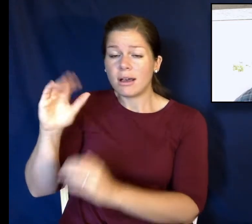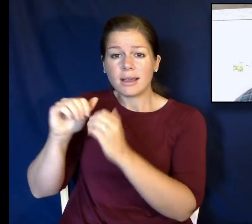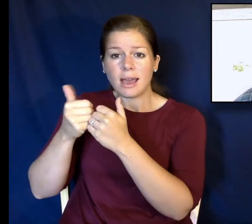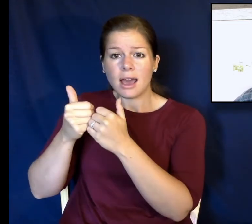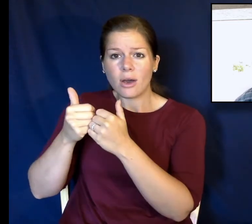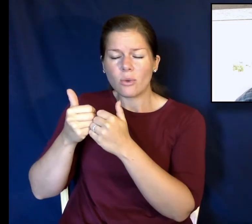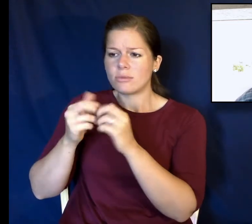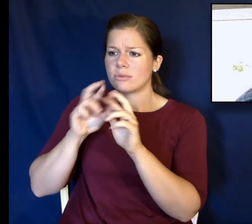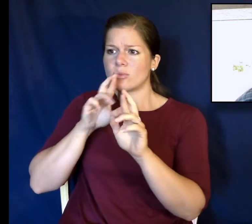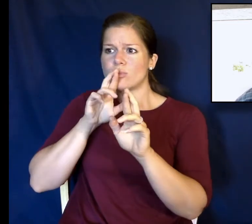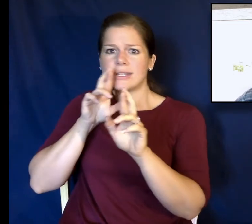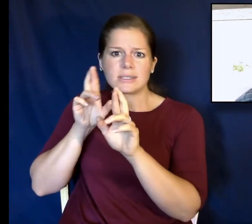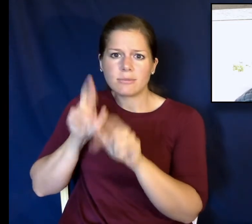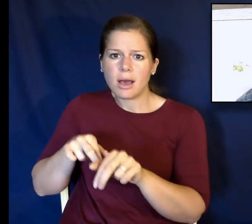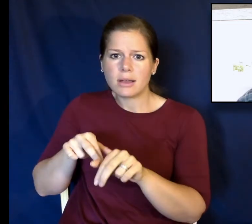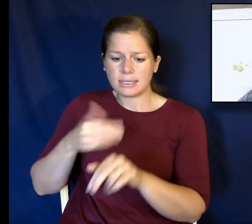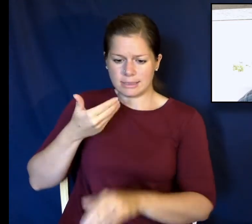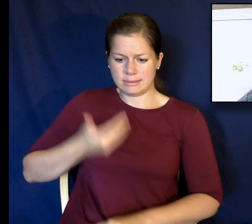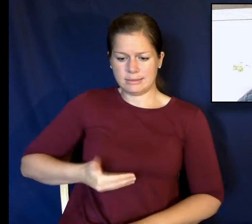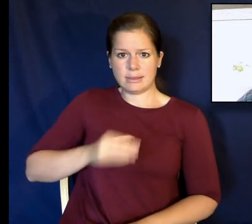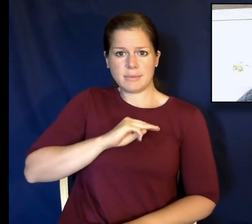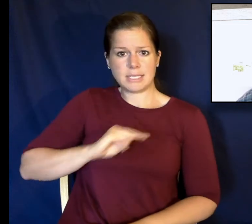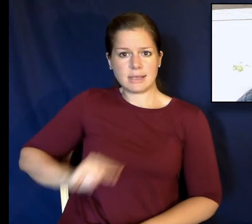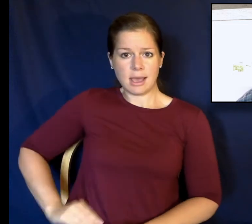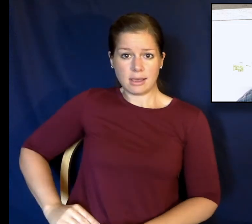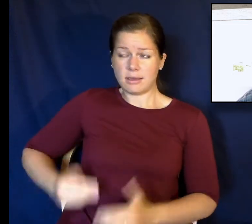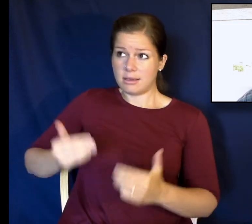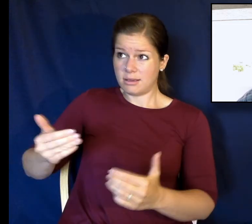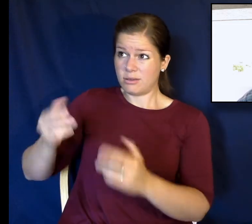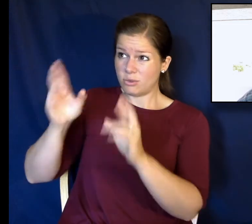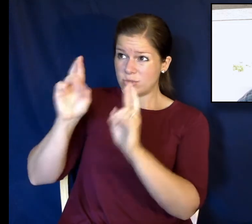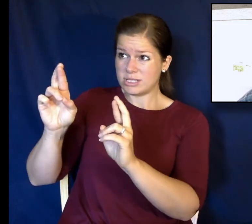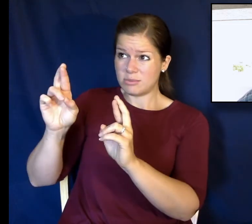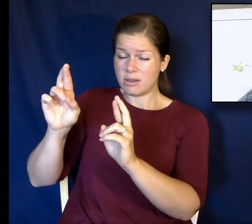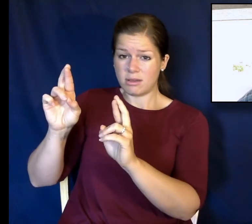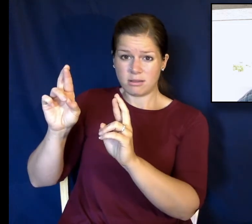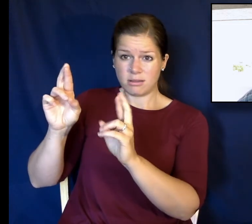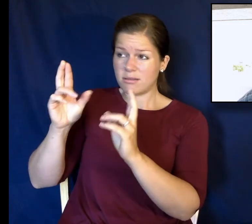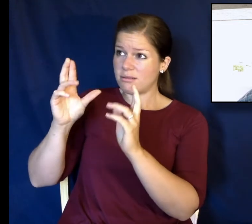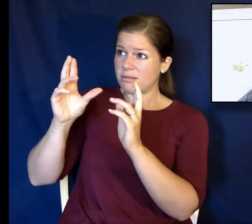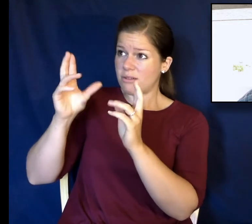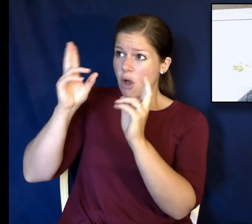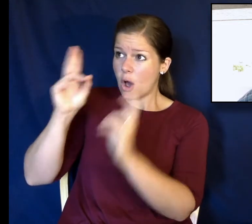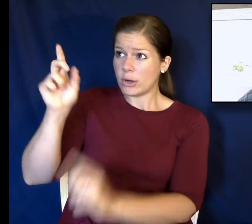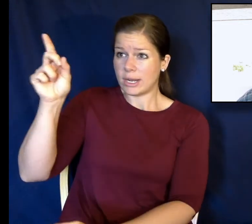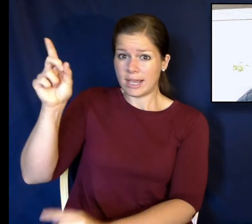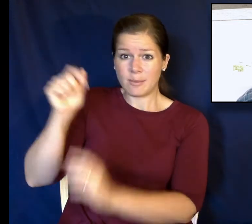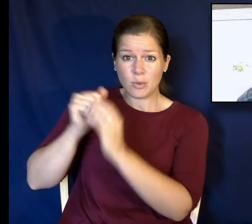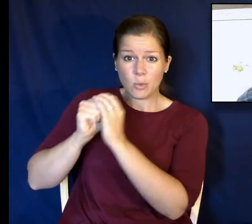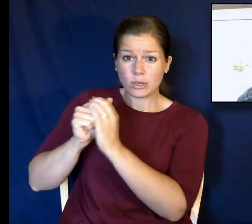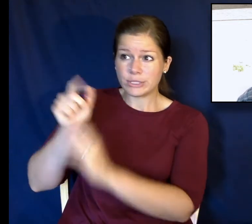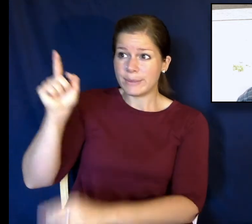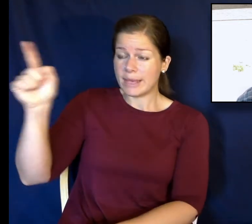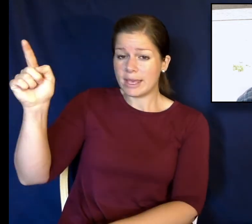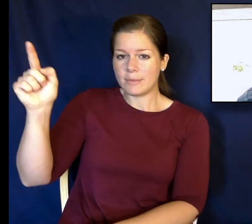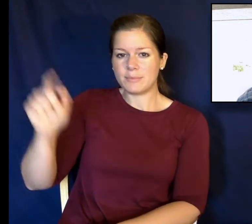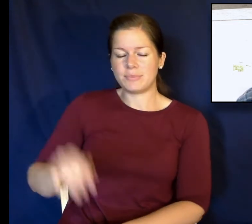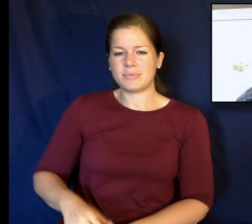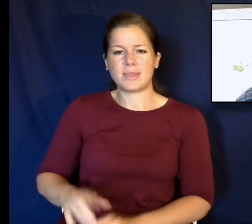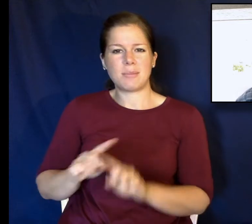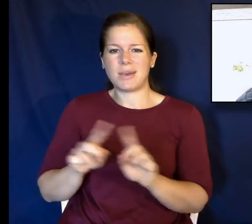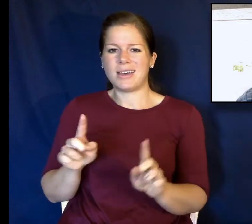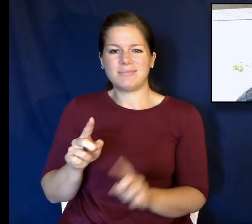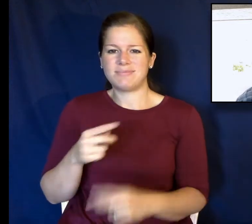to the Messiah that he sent. But again, the Pharisees just missed it. And for us, the one thing we need